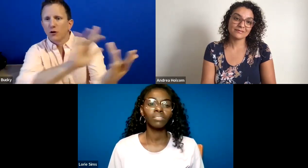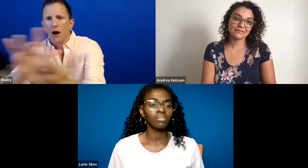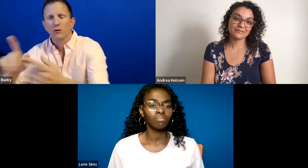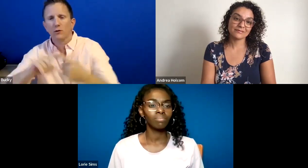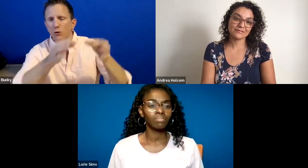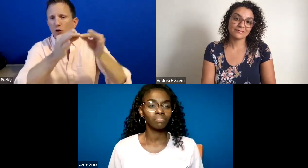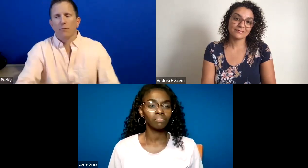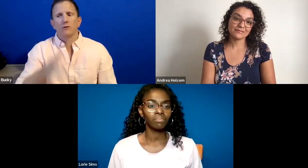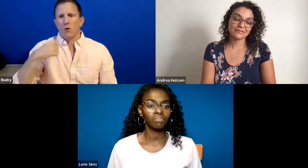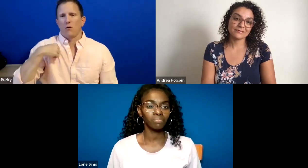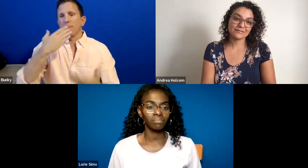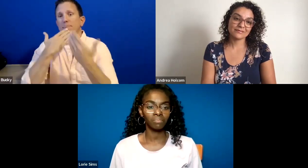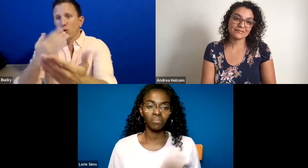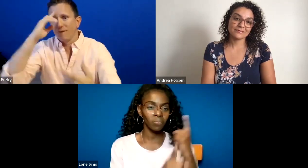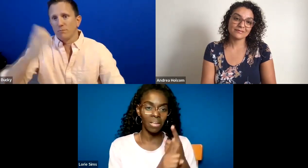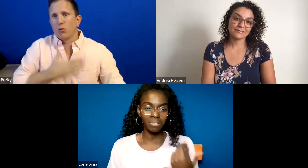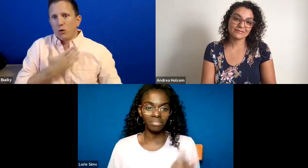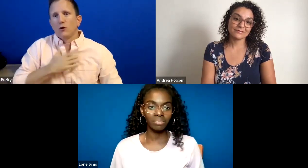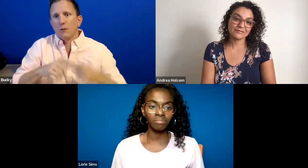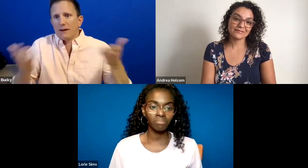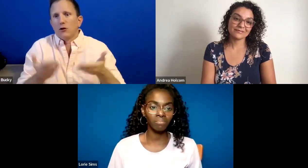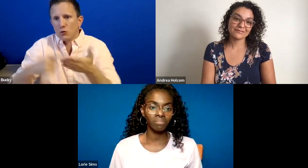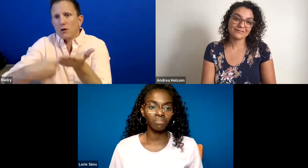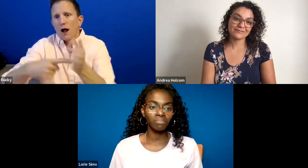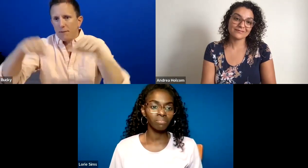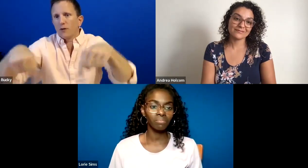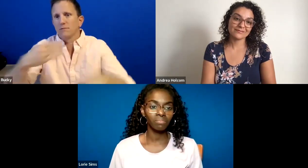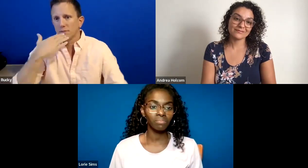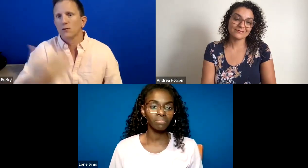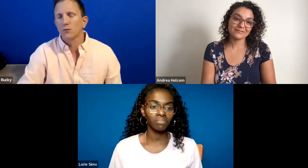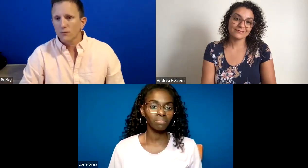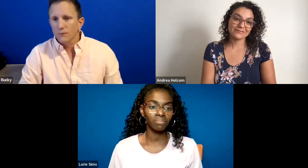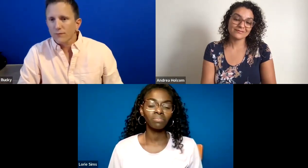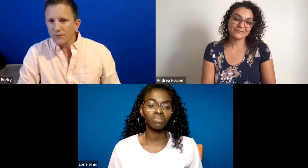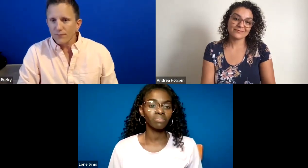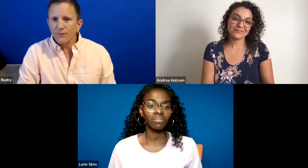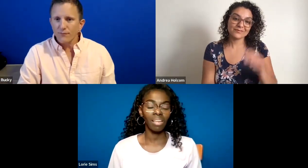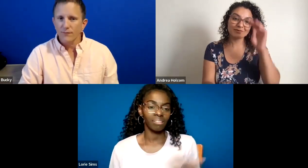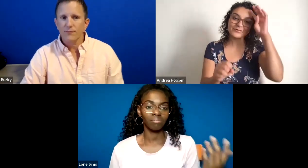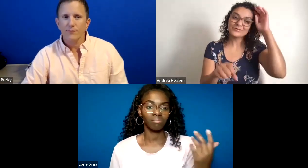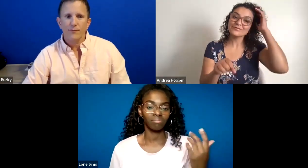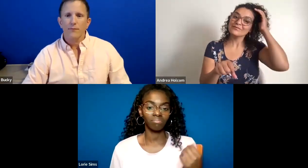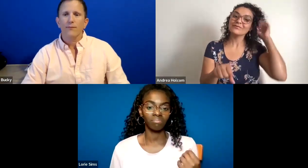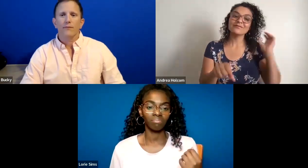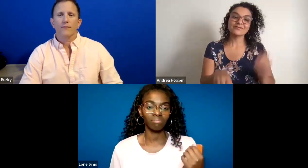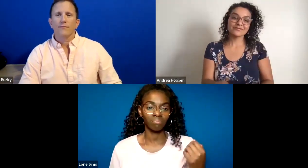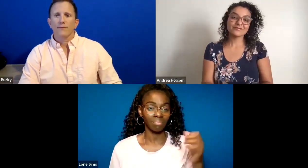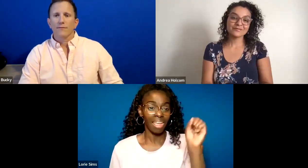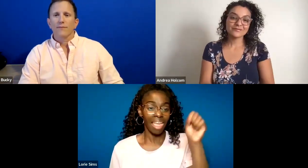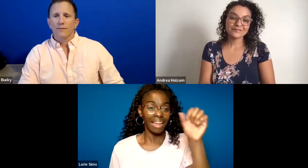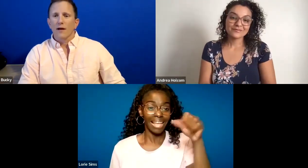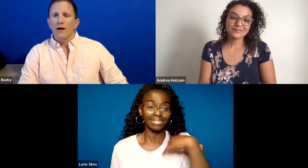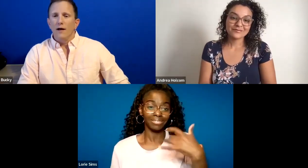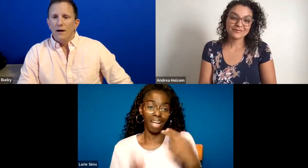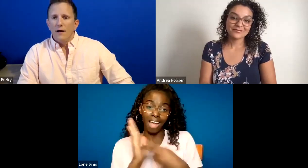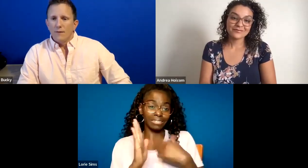triggers within our networks. And it would help us to be able to really, really fine tune our